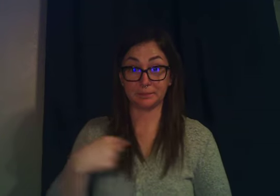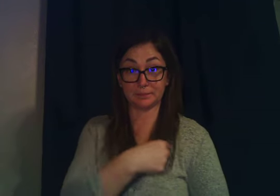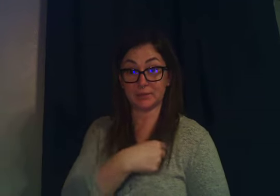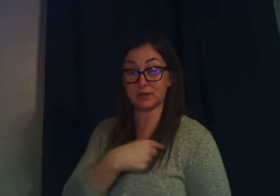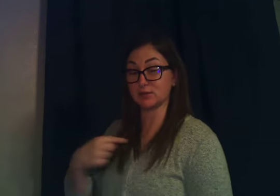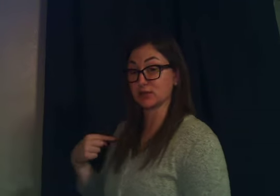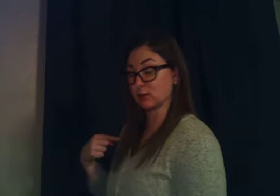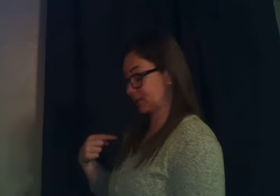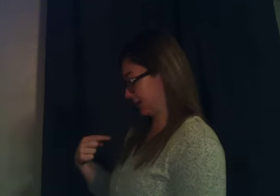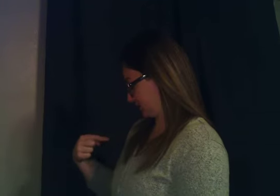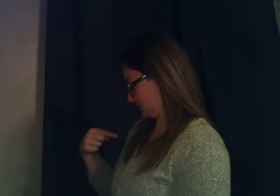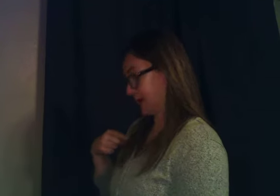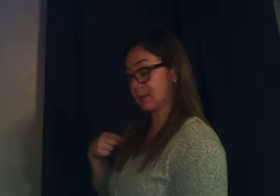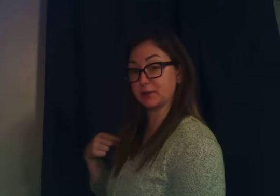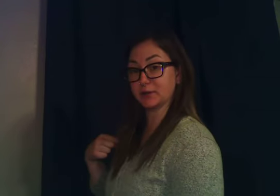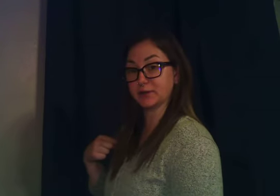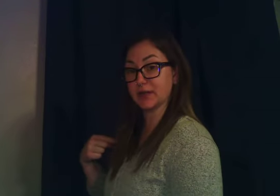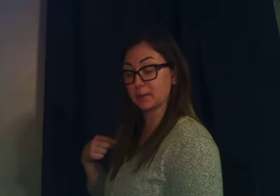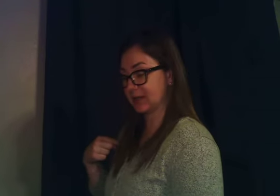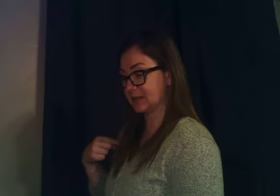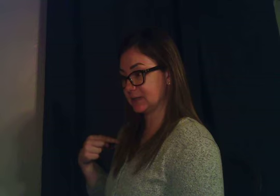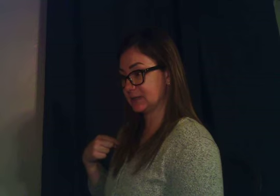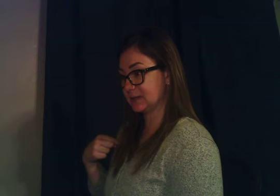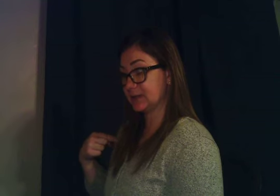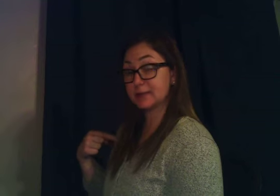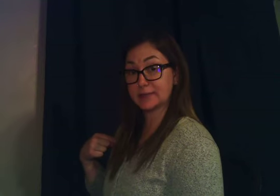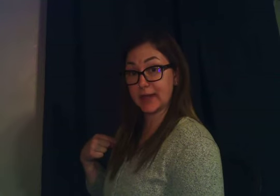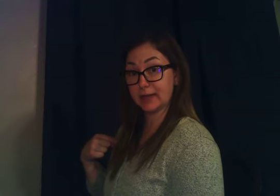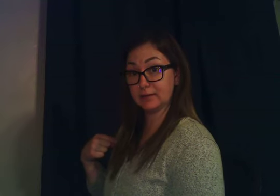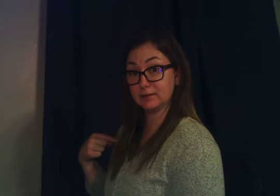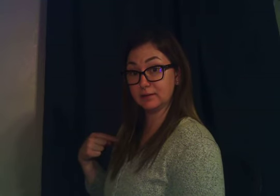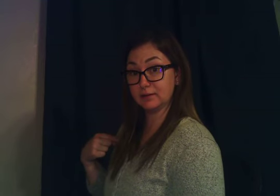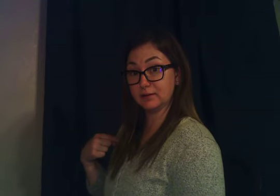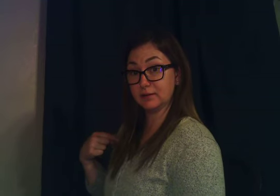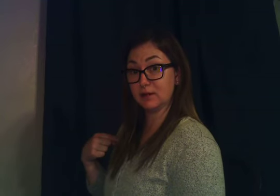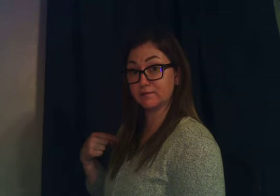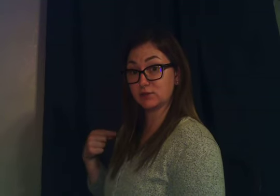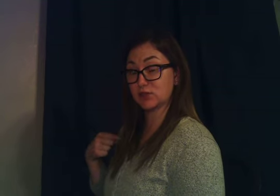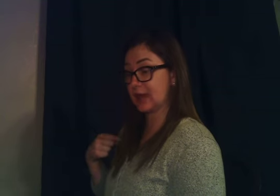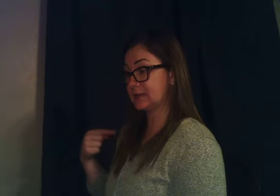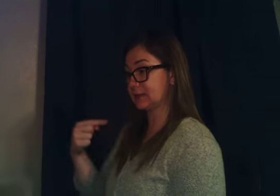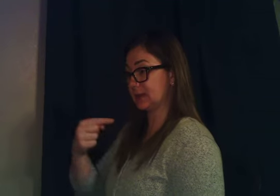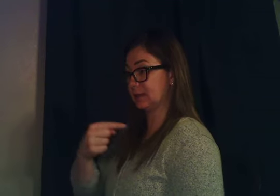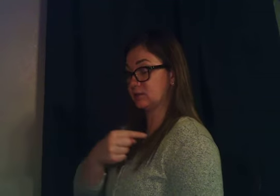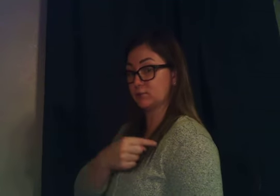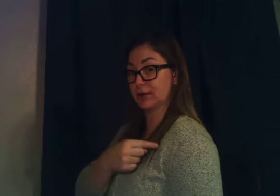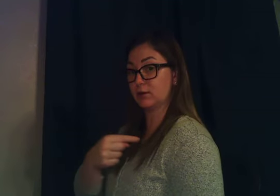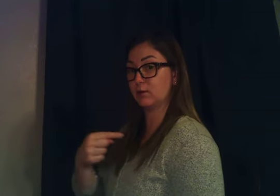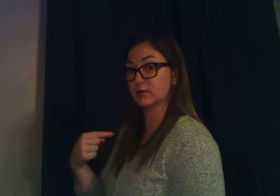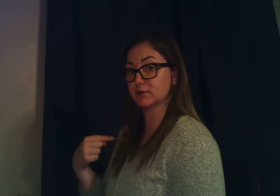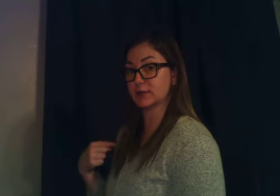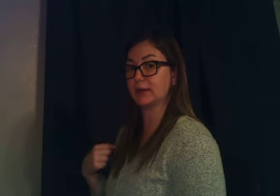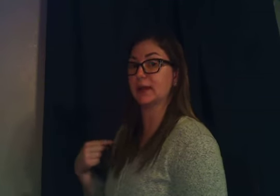You just go like this. You tap your dominant side of your chest and then you bring it over to the non